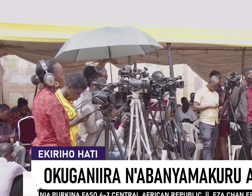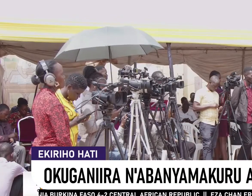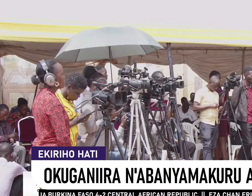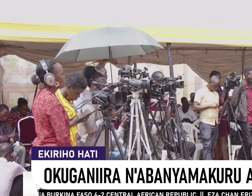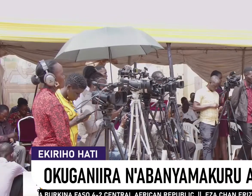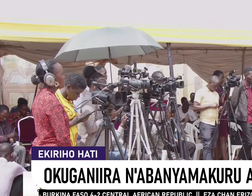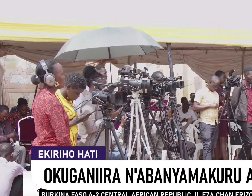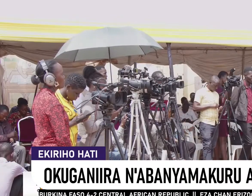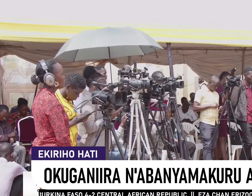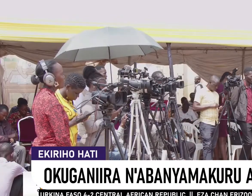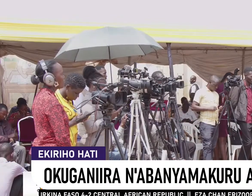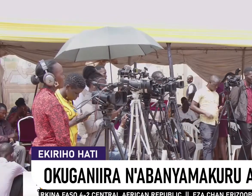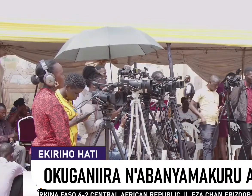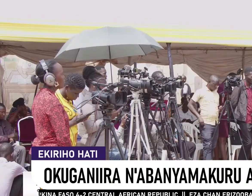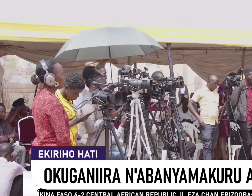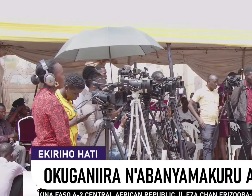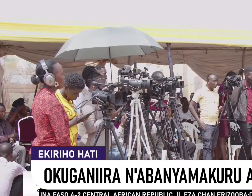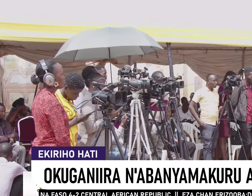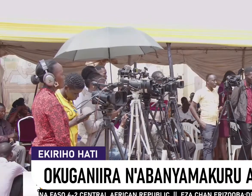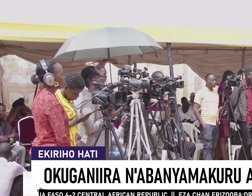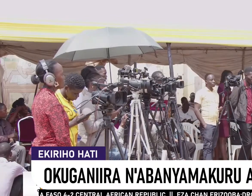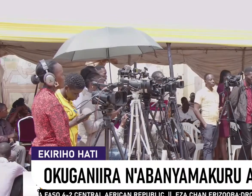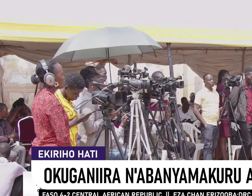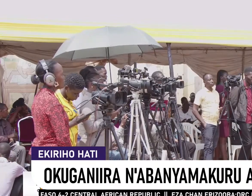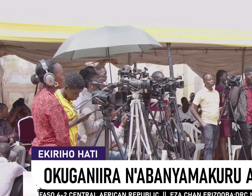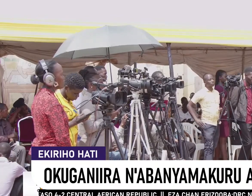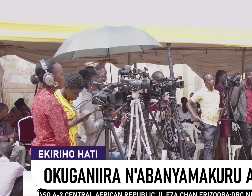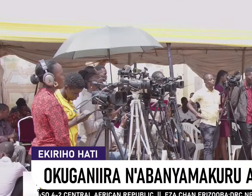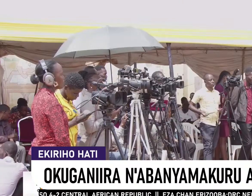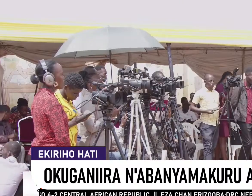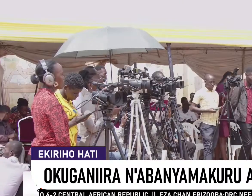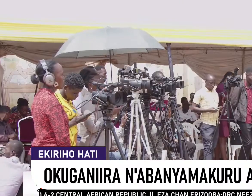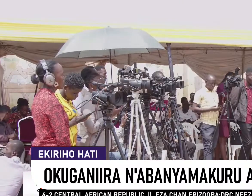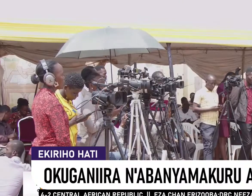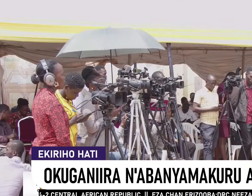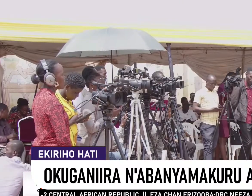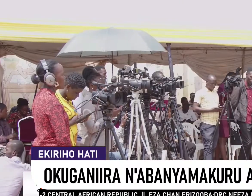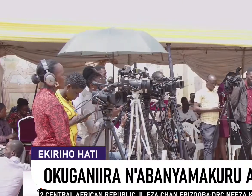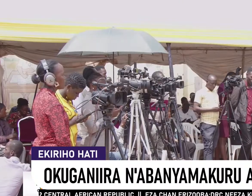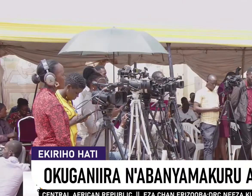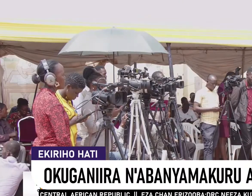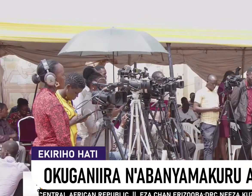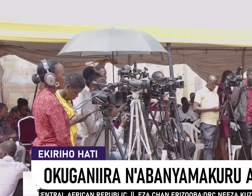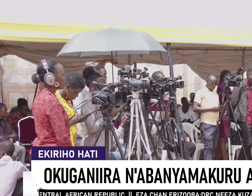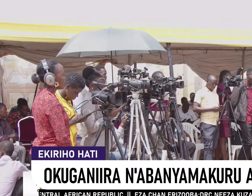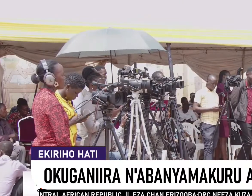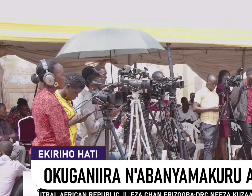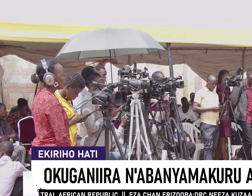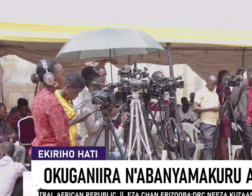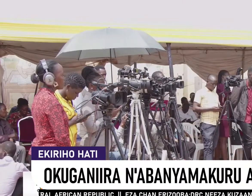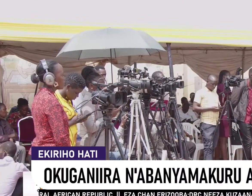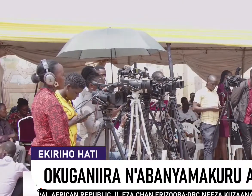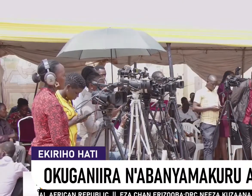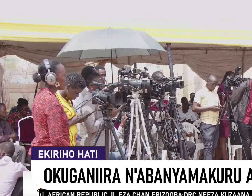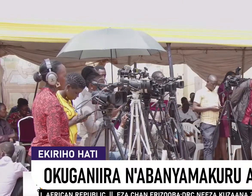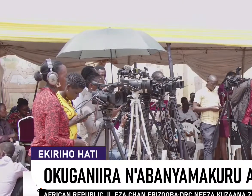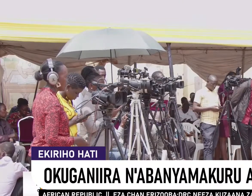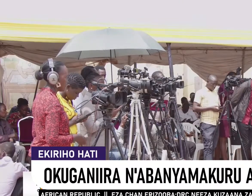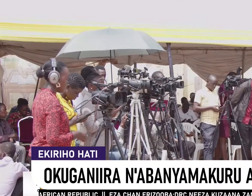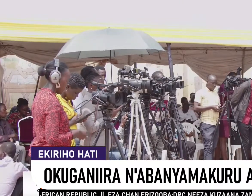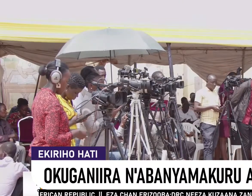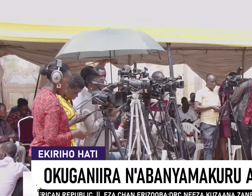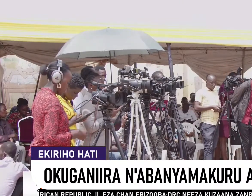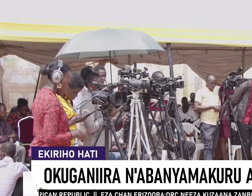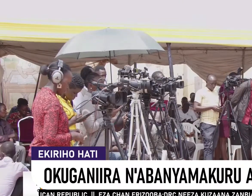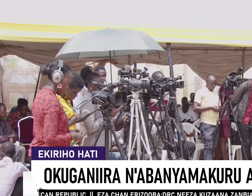kubanga byo biina bisunsulamu ani agenda kukwata ebendera y'ekibiina ku bwa president. bw'omba muweereza